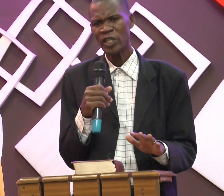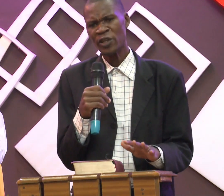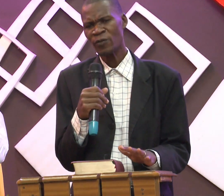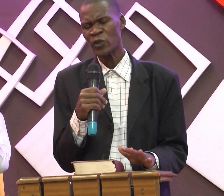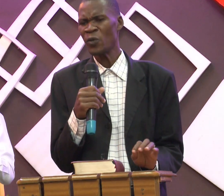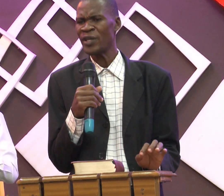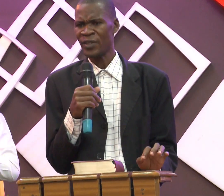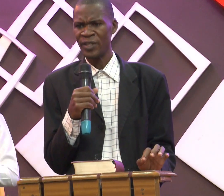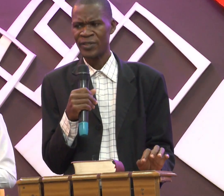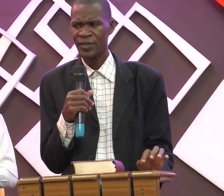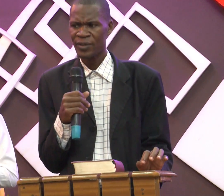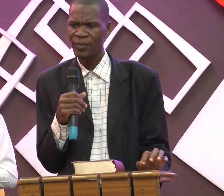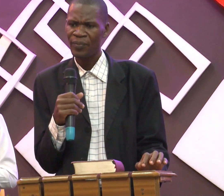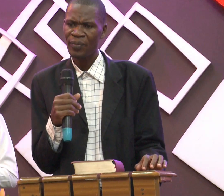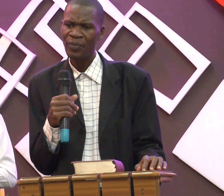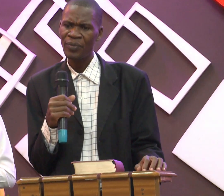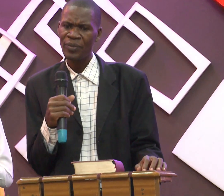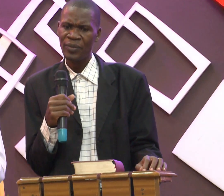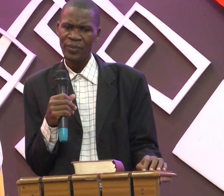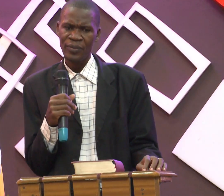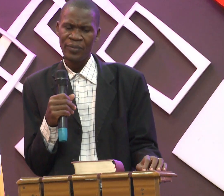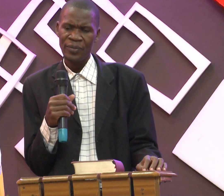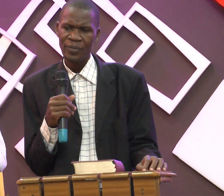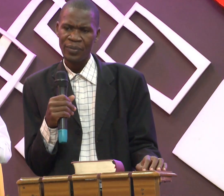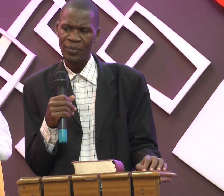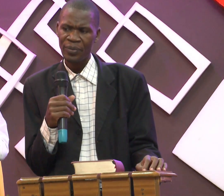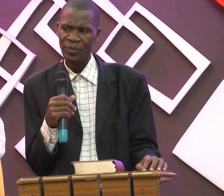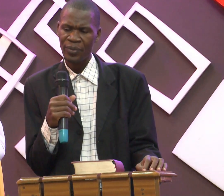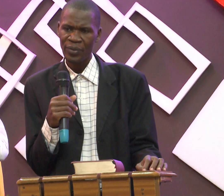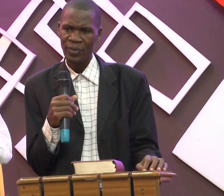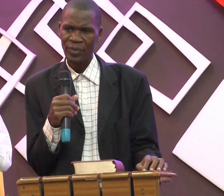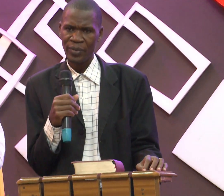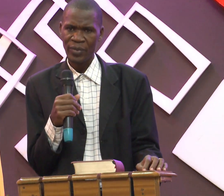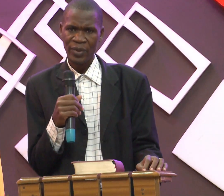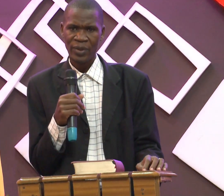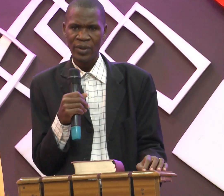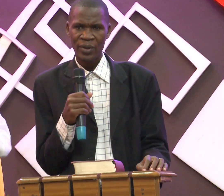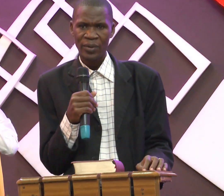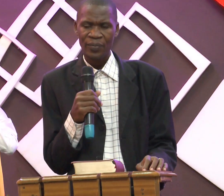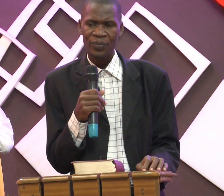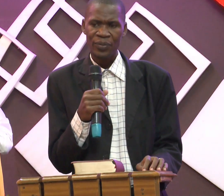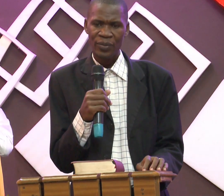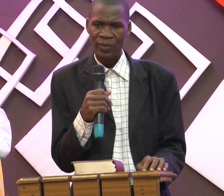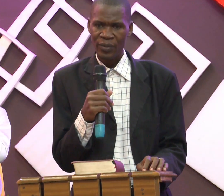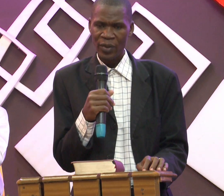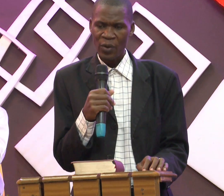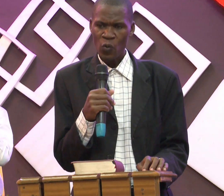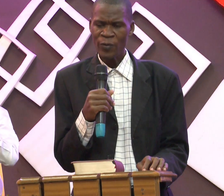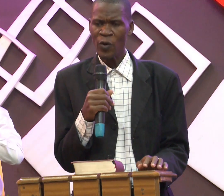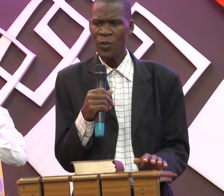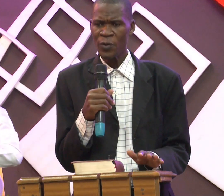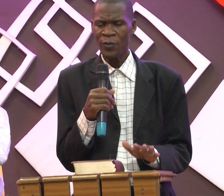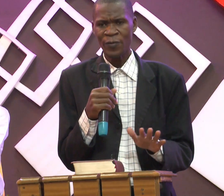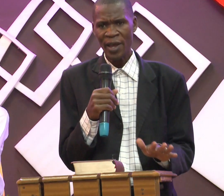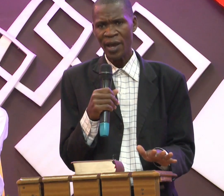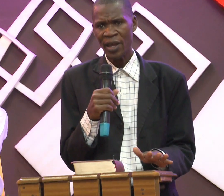been patient over so many things. Tuise mu mazi tuise muliro tuise ne mukama atujeyo na tusa abantu abalungi.